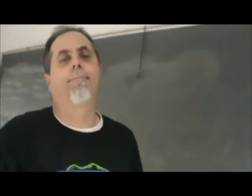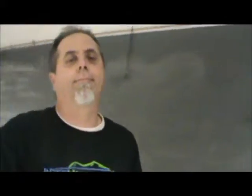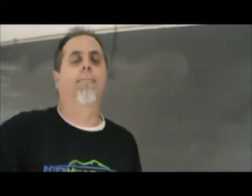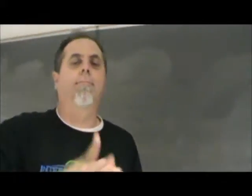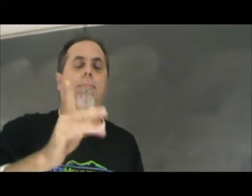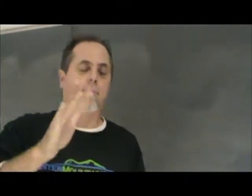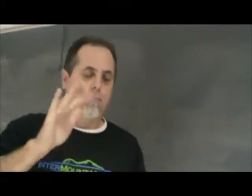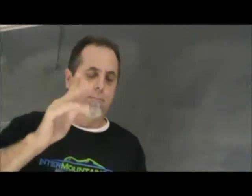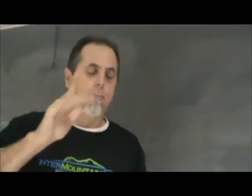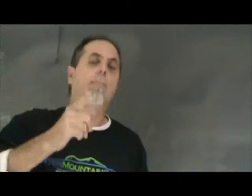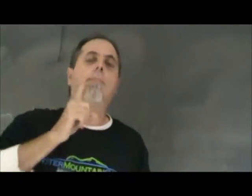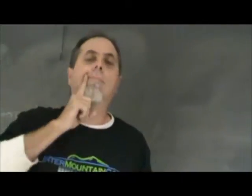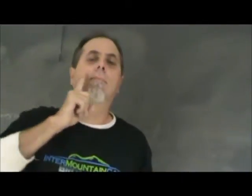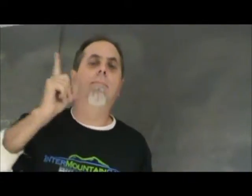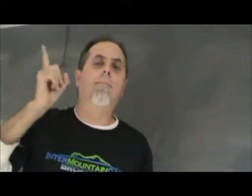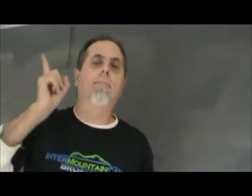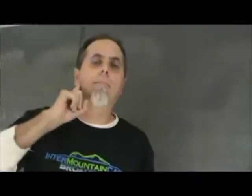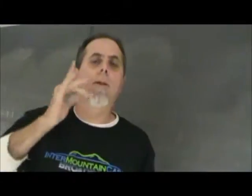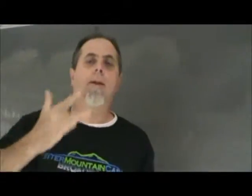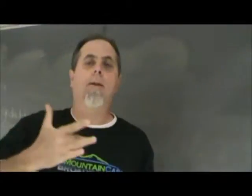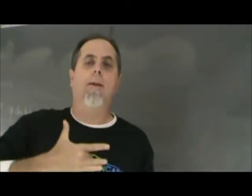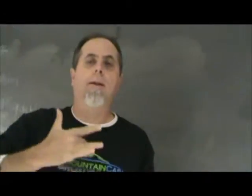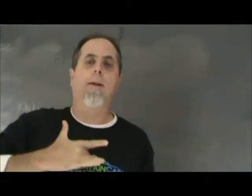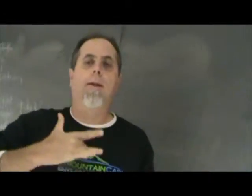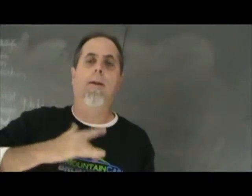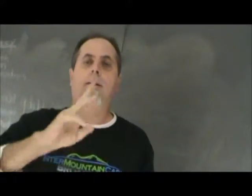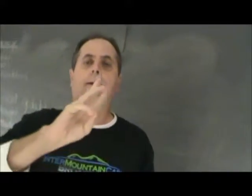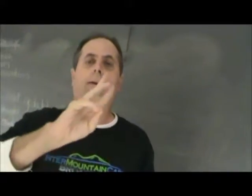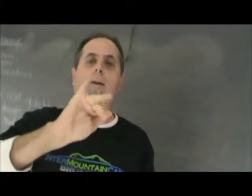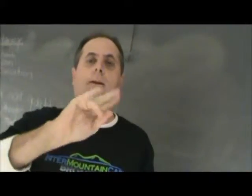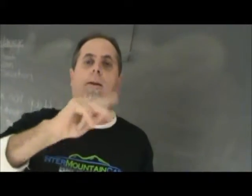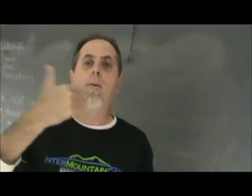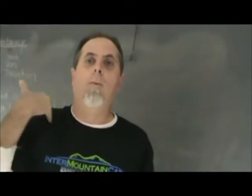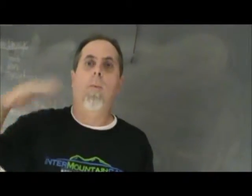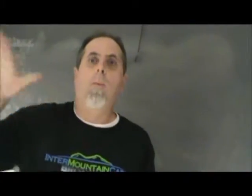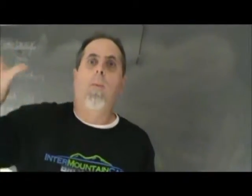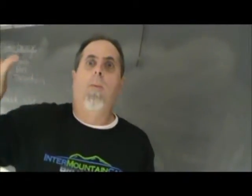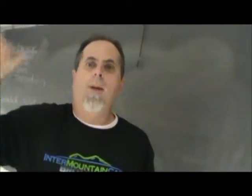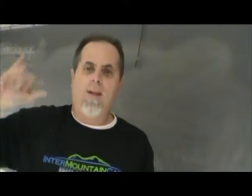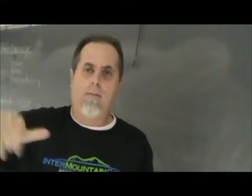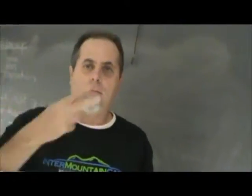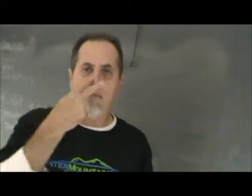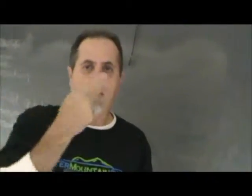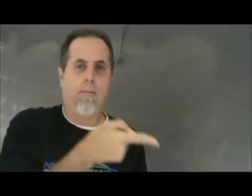And then you have a bonus for 5. I wove that all before the test, which is simply we're going to have it next week. So,